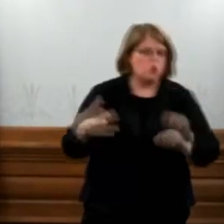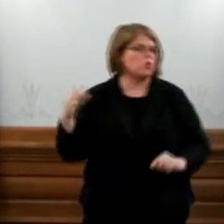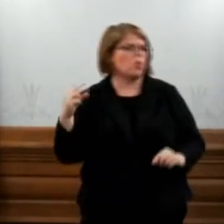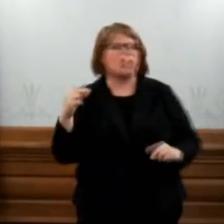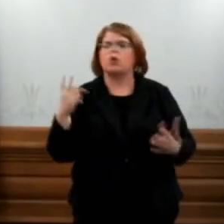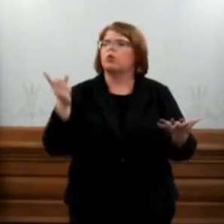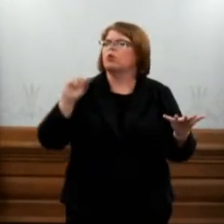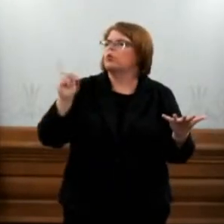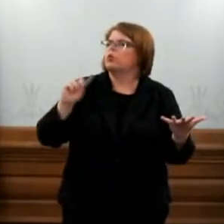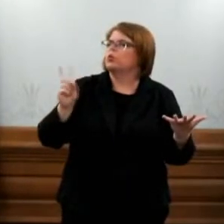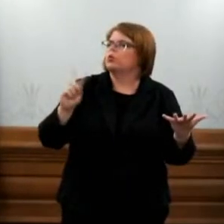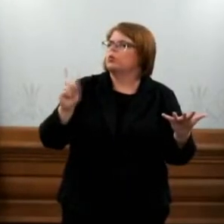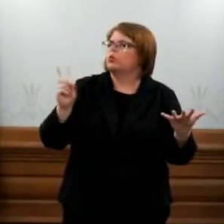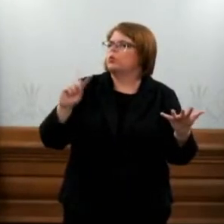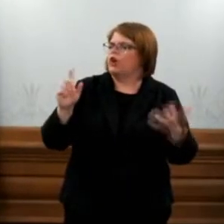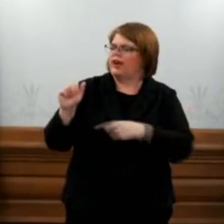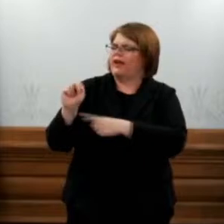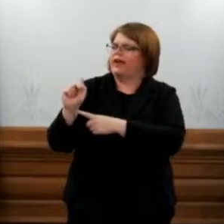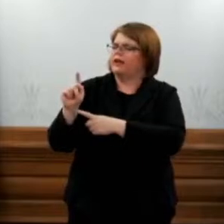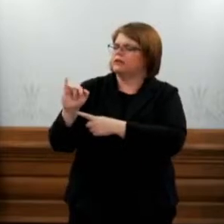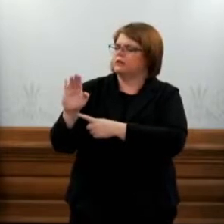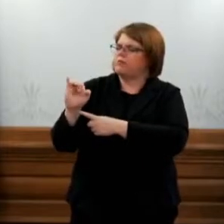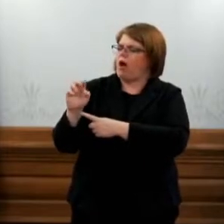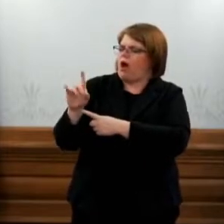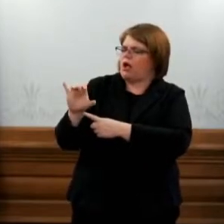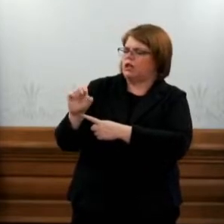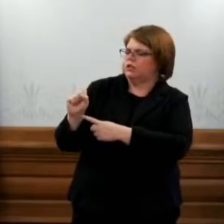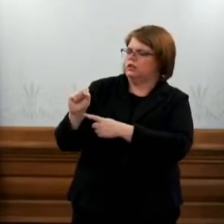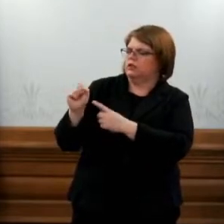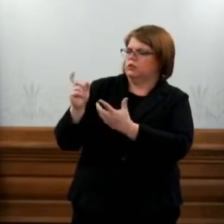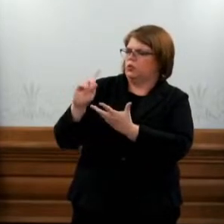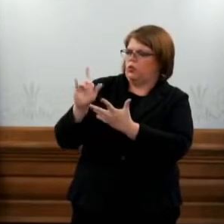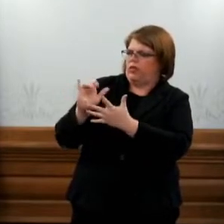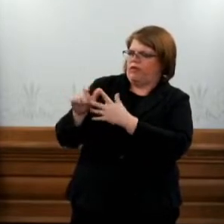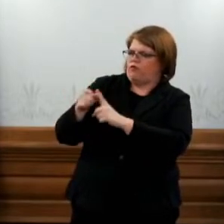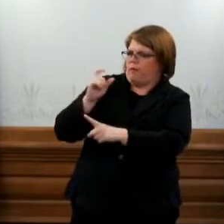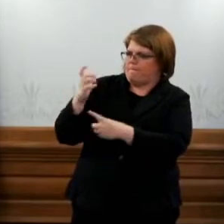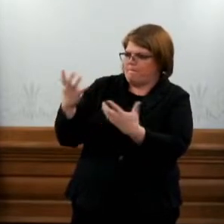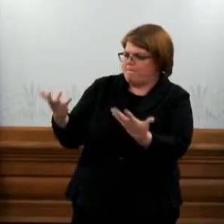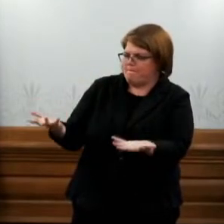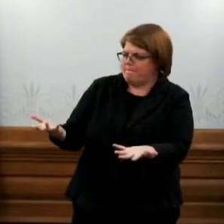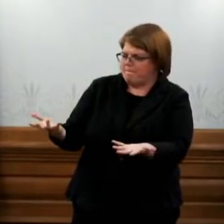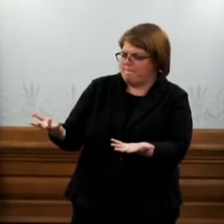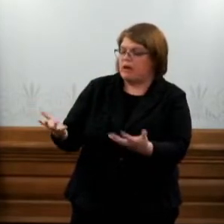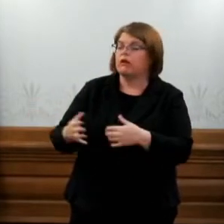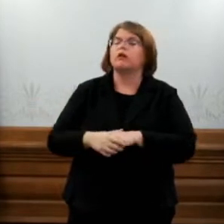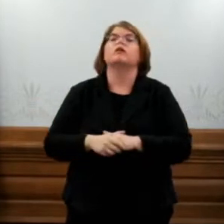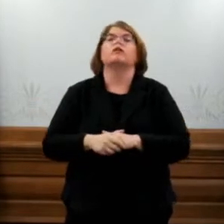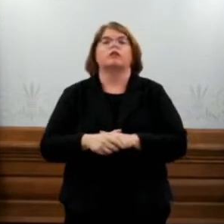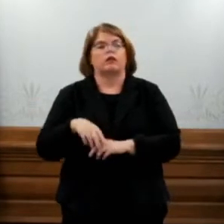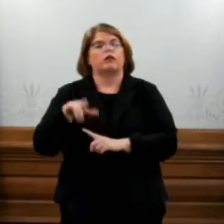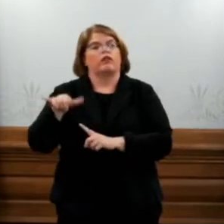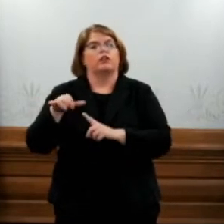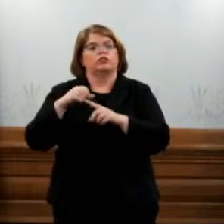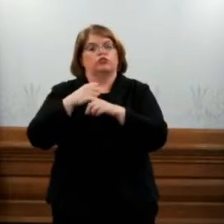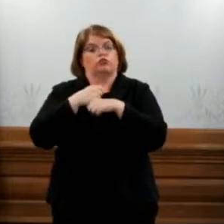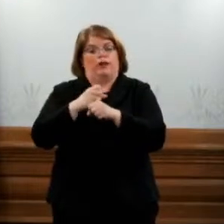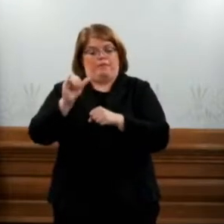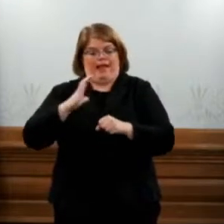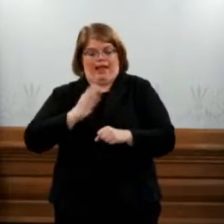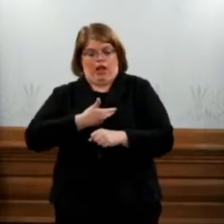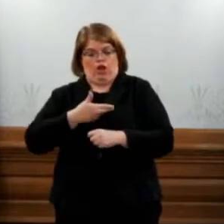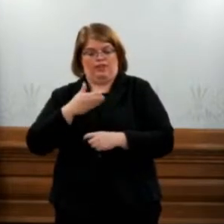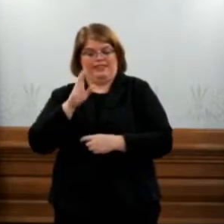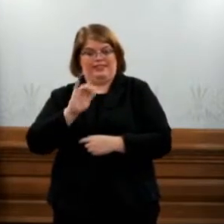did the antibodies come from that we use in a therapeutic situation like this? Mm-hmm. So the antibodies are created by our cells, by